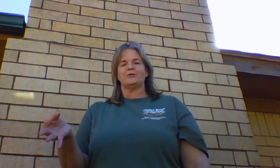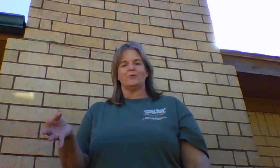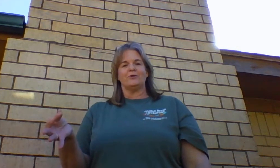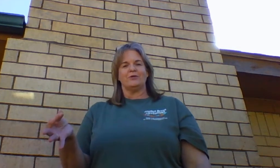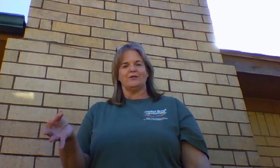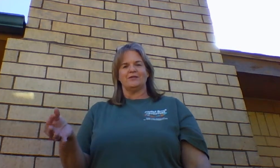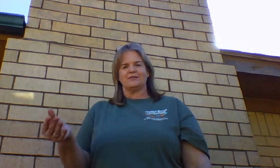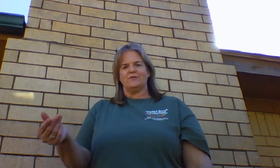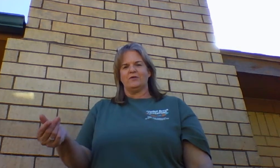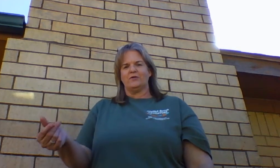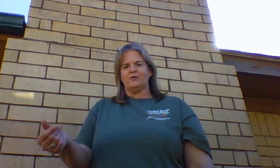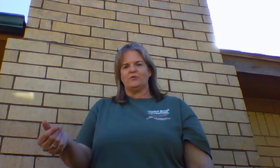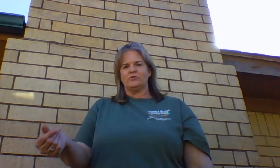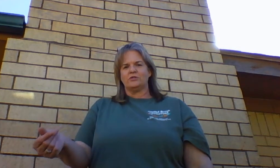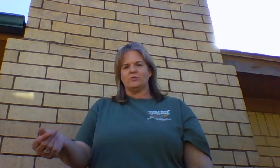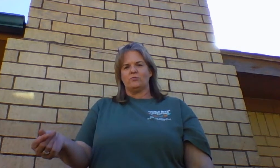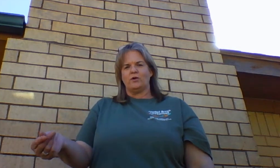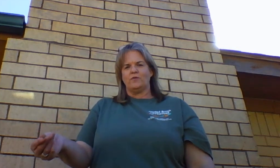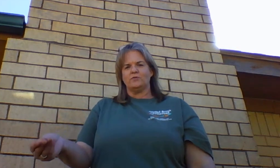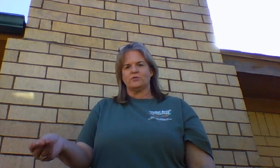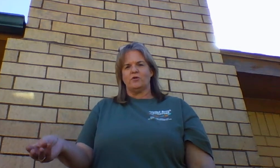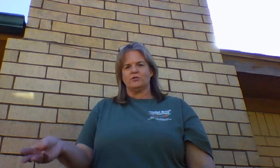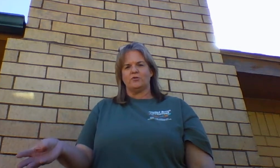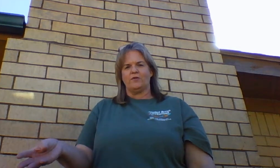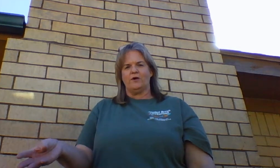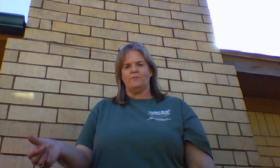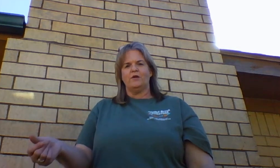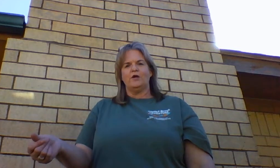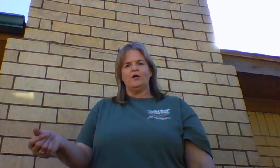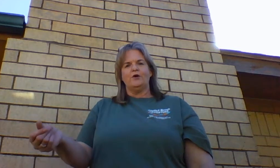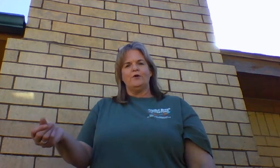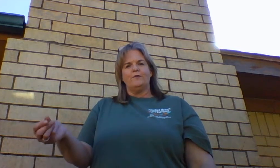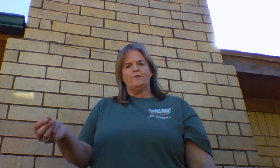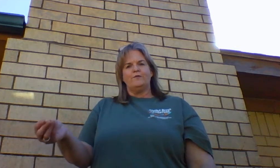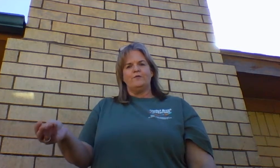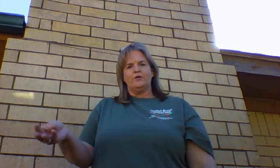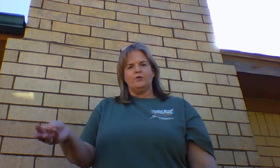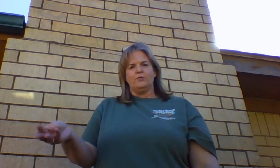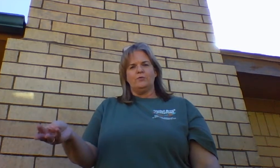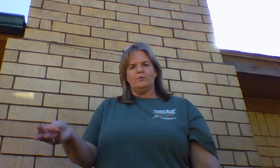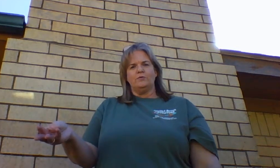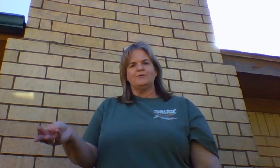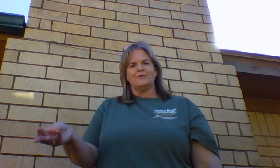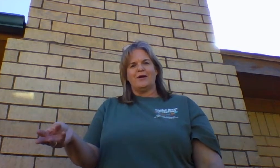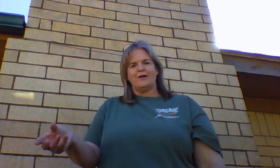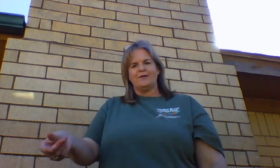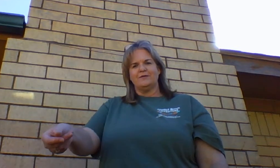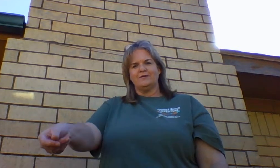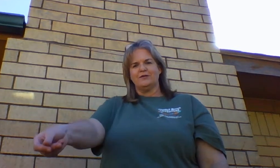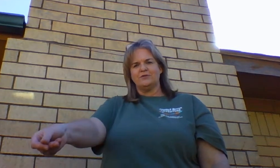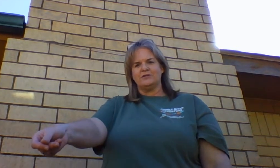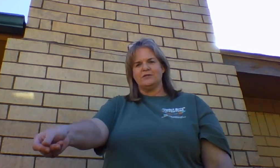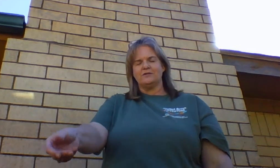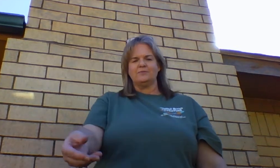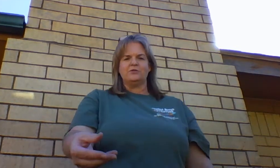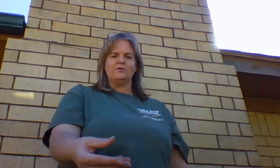with your index finger, and you're just going to run those across your thumb. Few. Okay? Can you see? Let me do it this